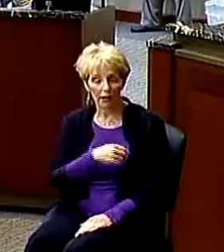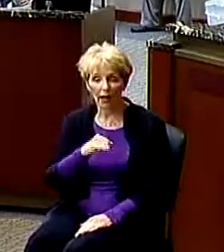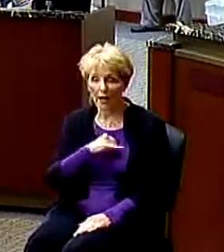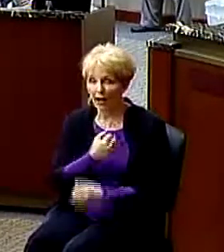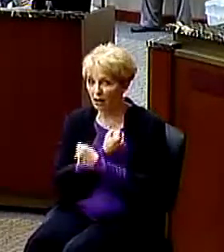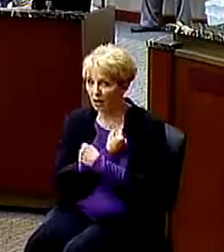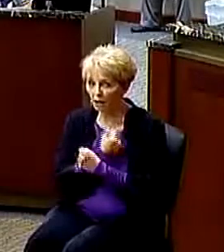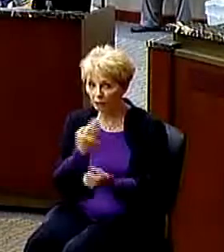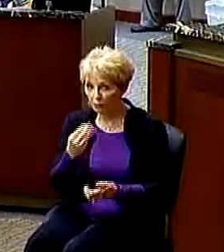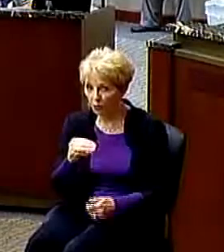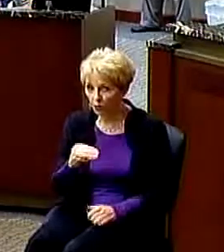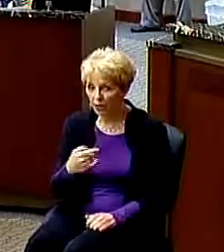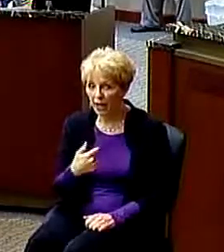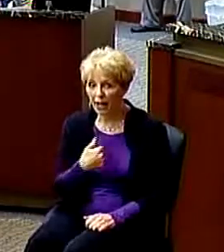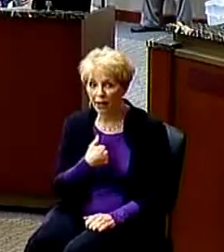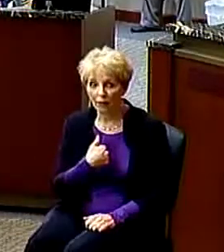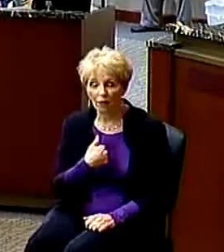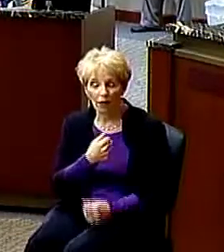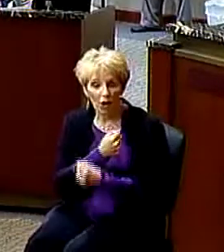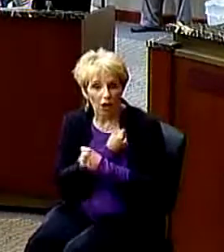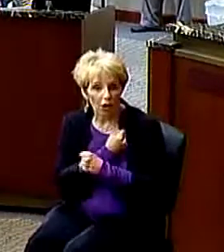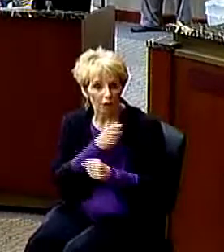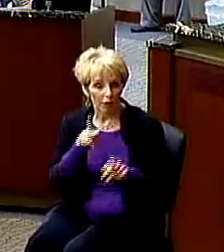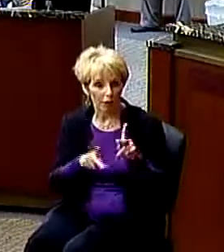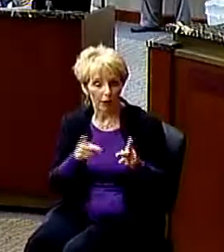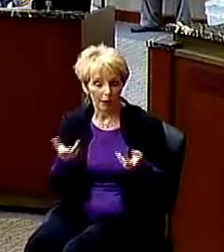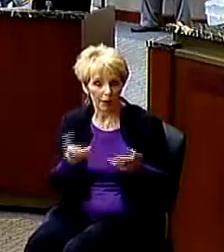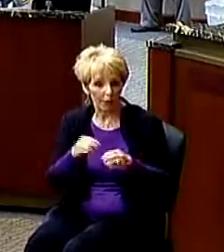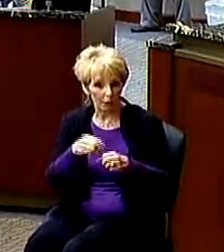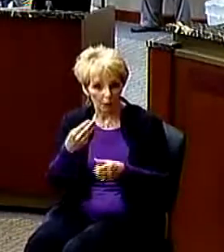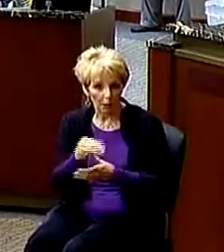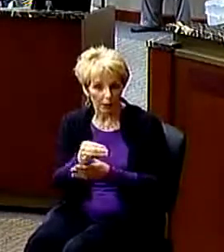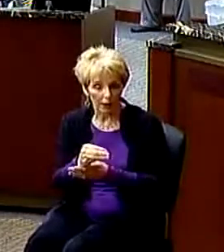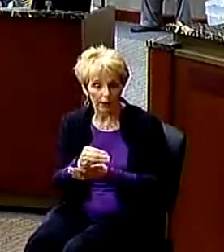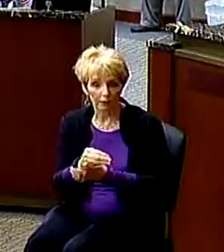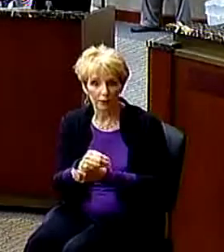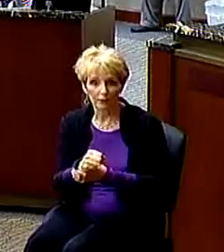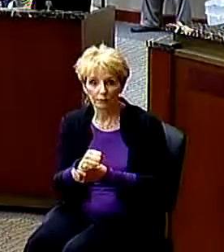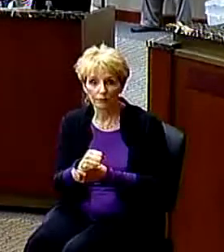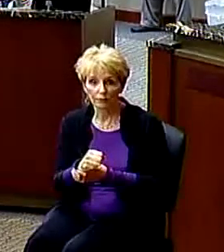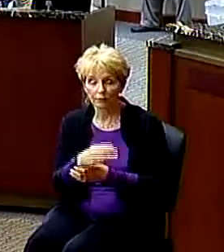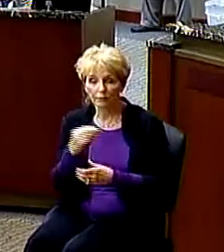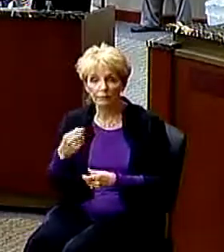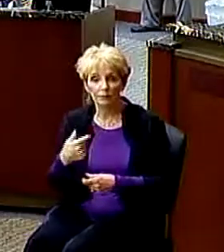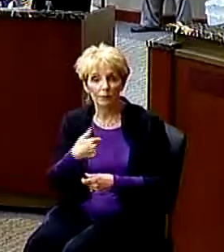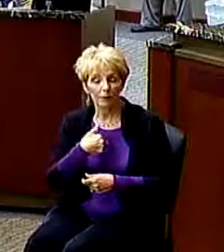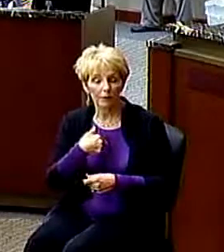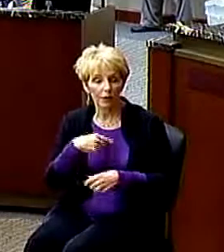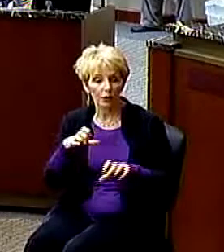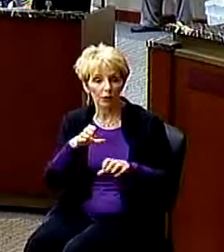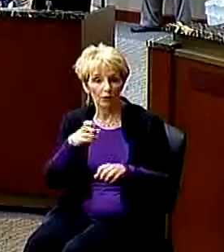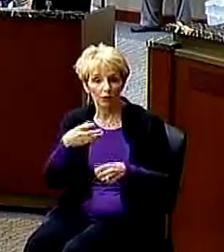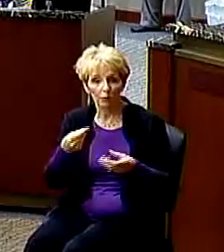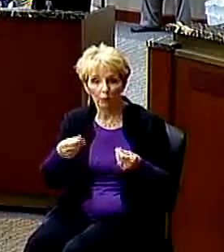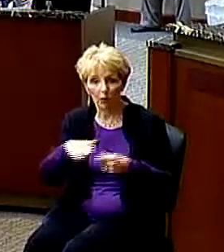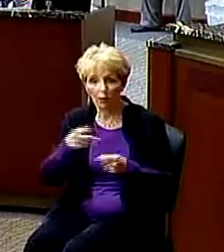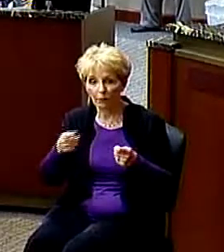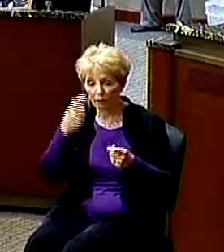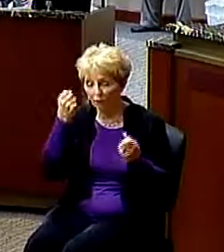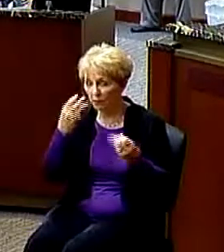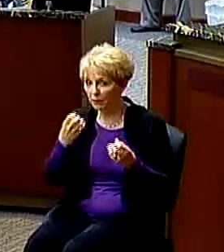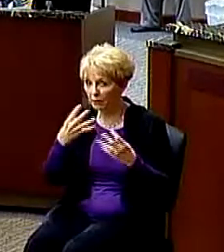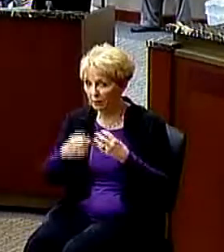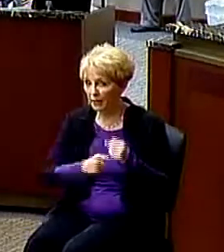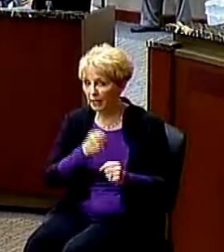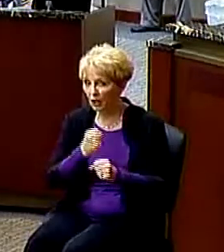love Morganton. I mean, I love the people here in Morganton. And I've been doing property management for many,